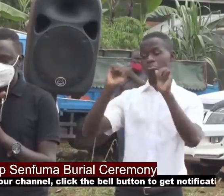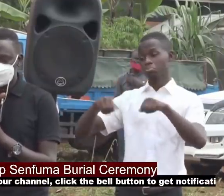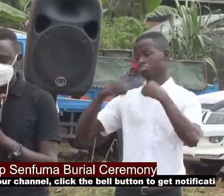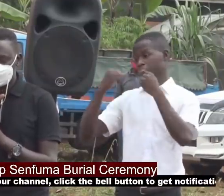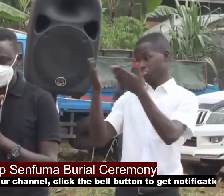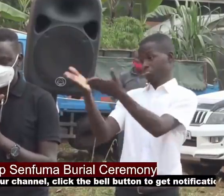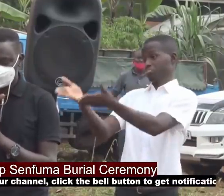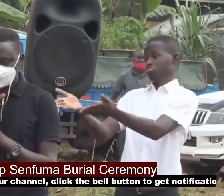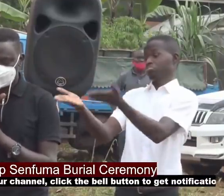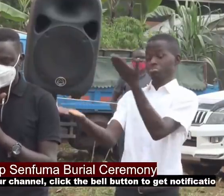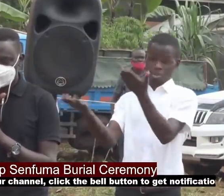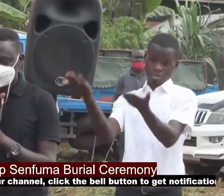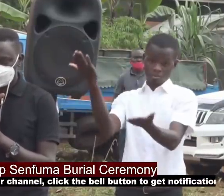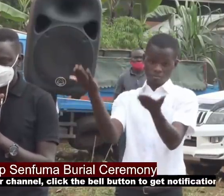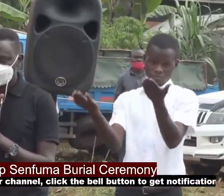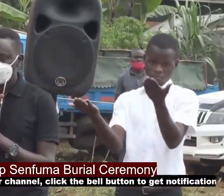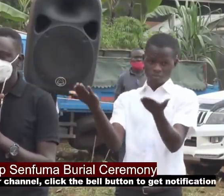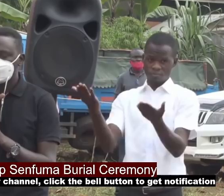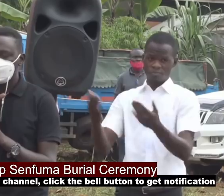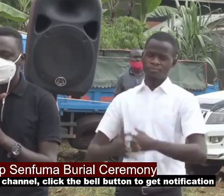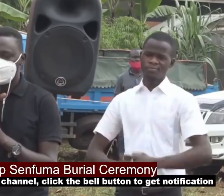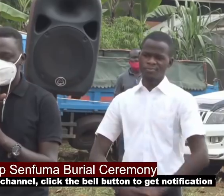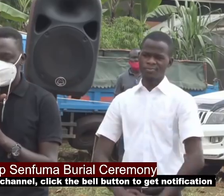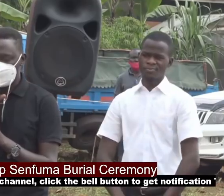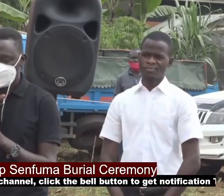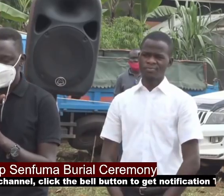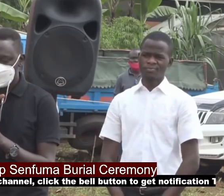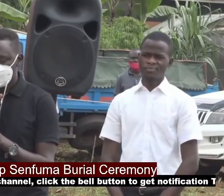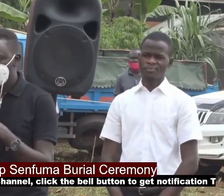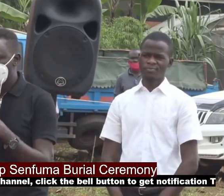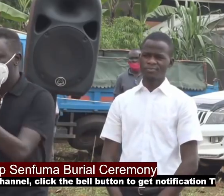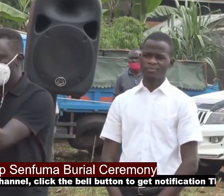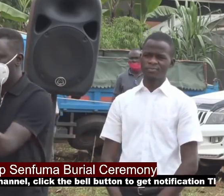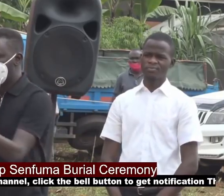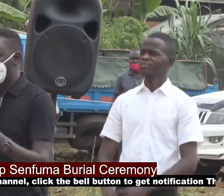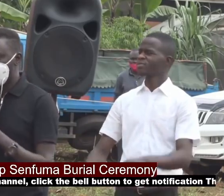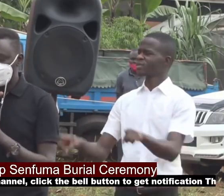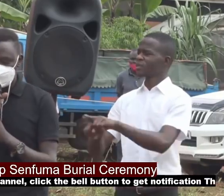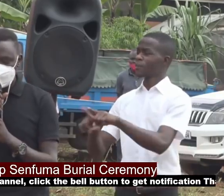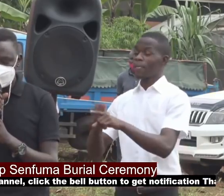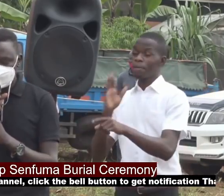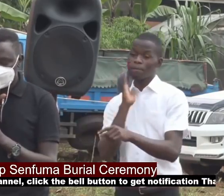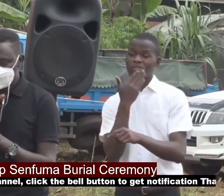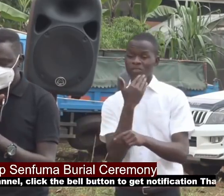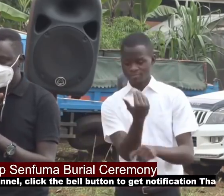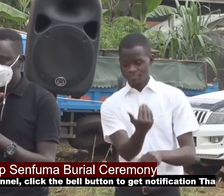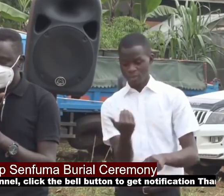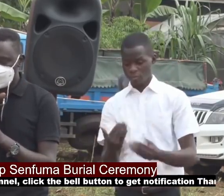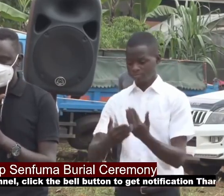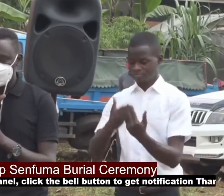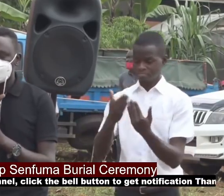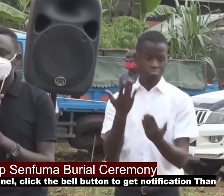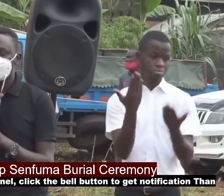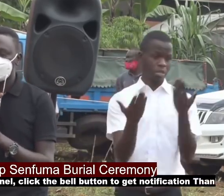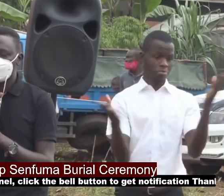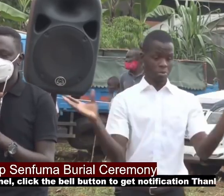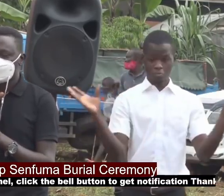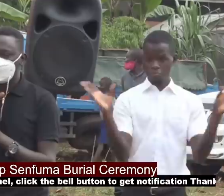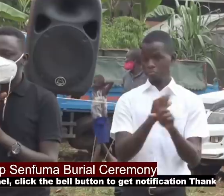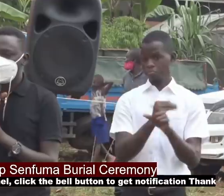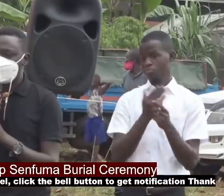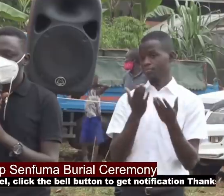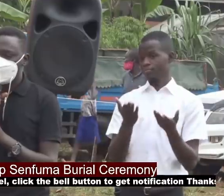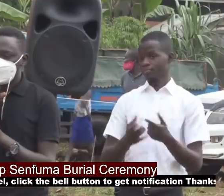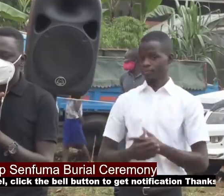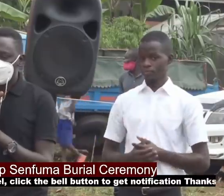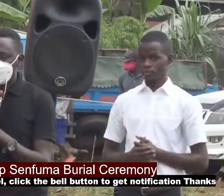Today, probably worship house will not be in existence. Mercy child care, probably it would